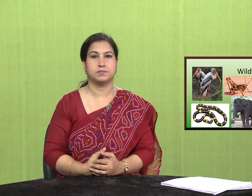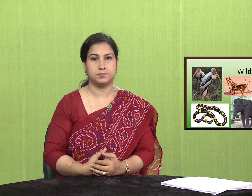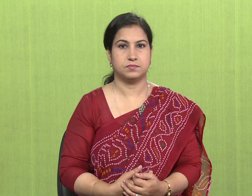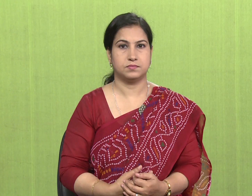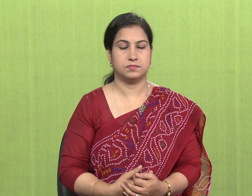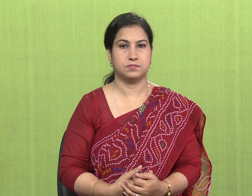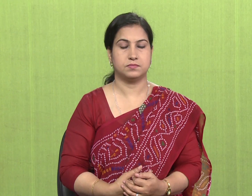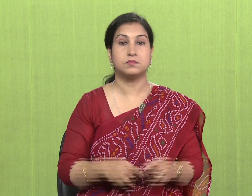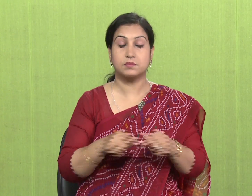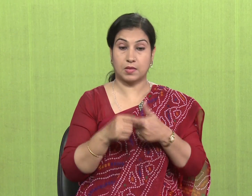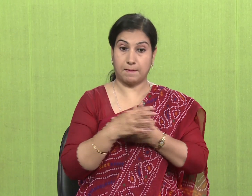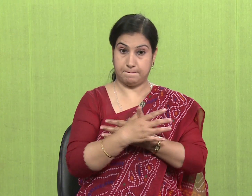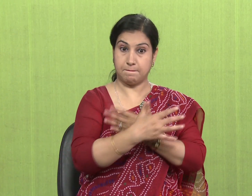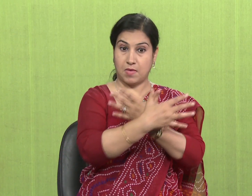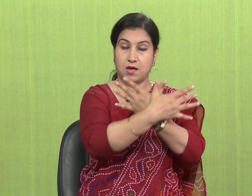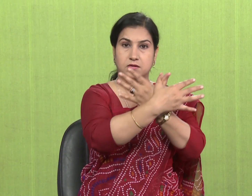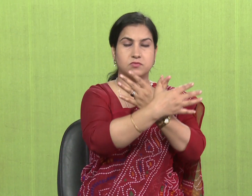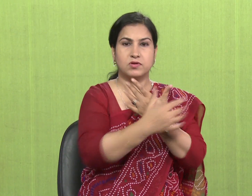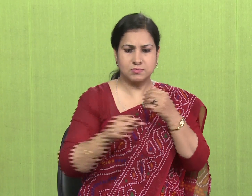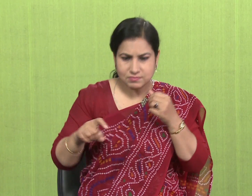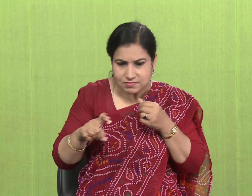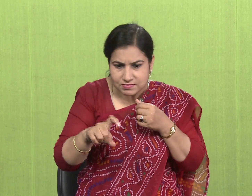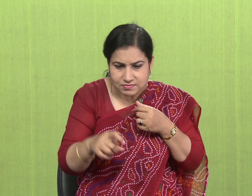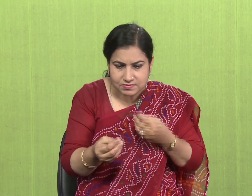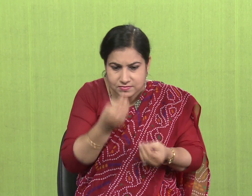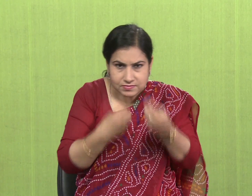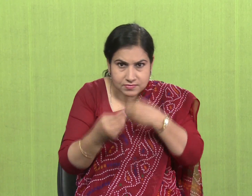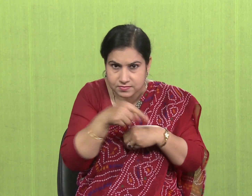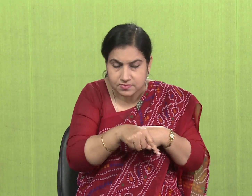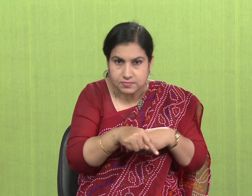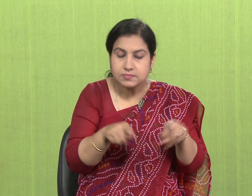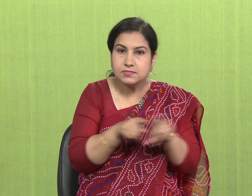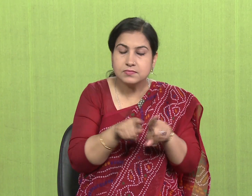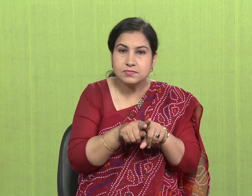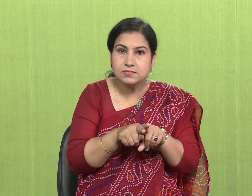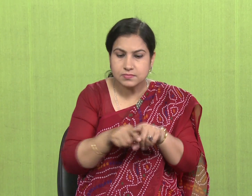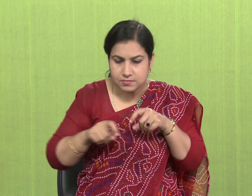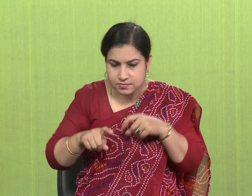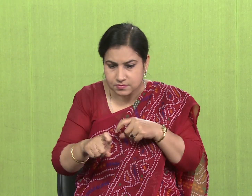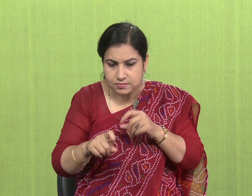The birds feed on insects and act as decomposers as well.